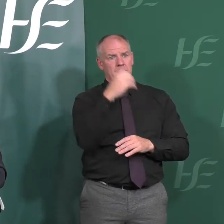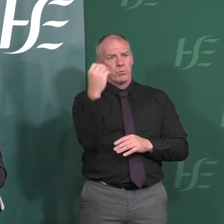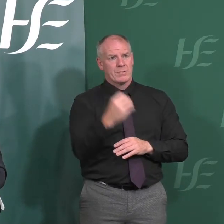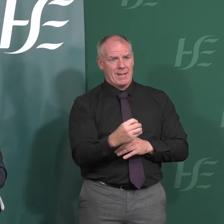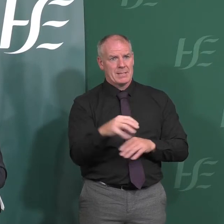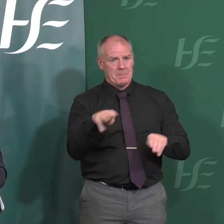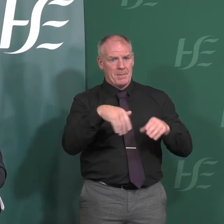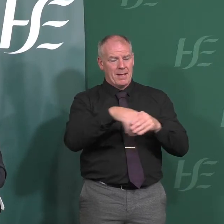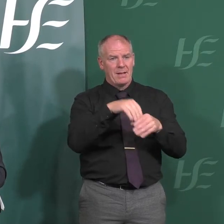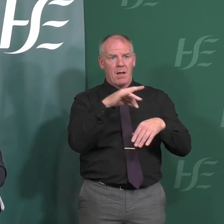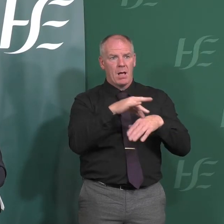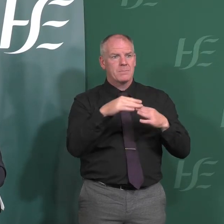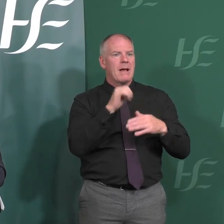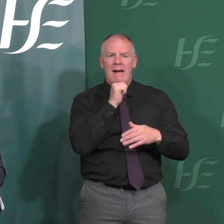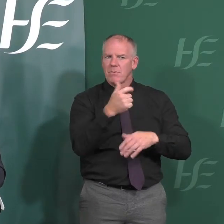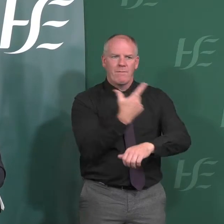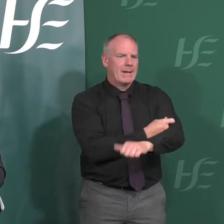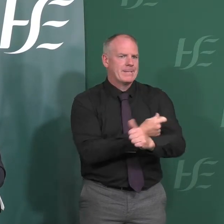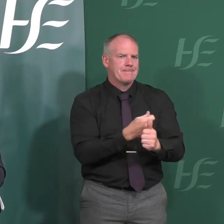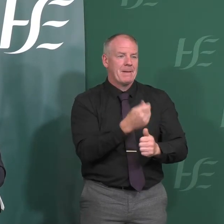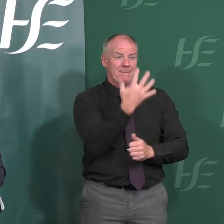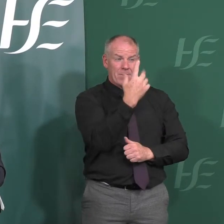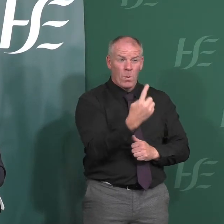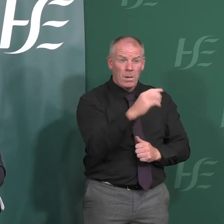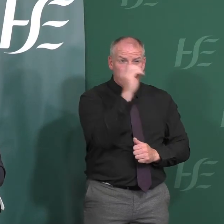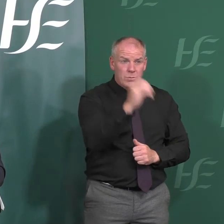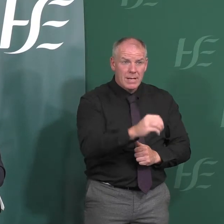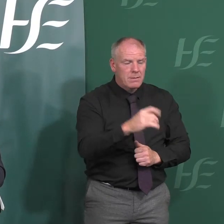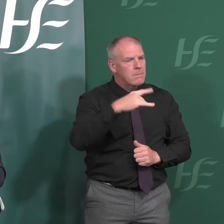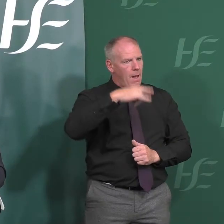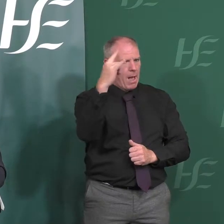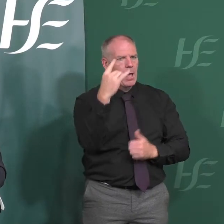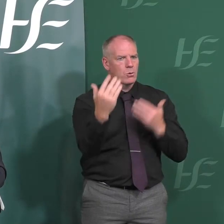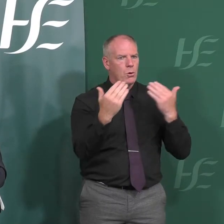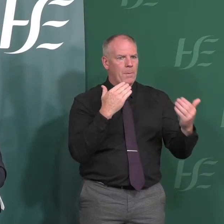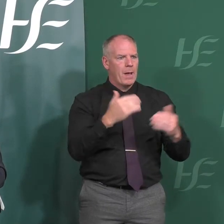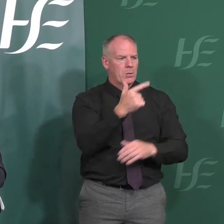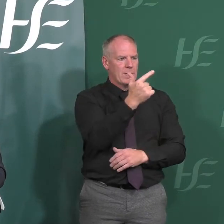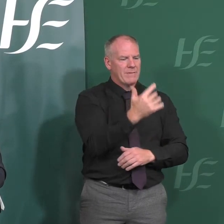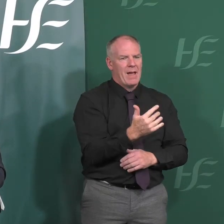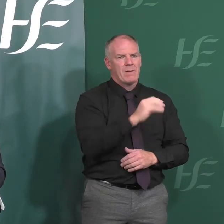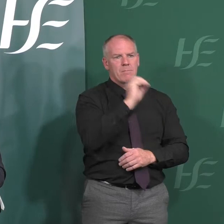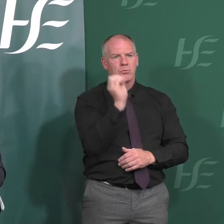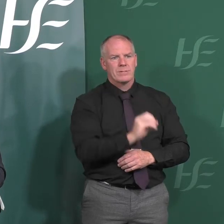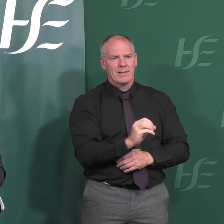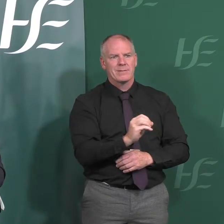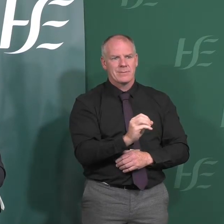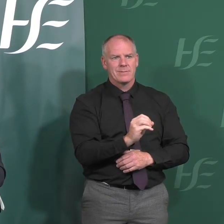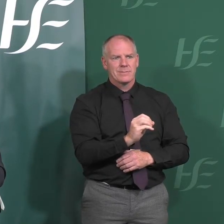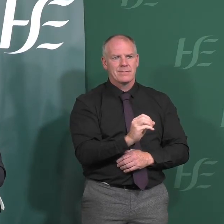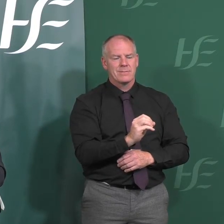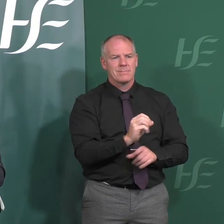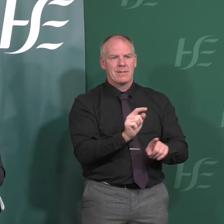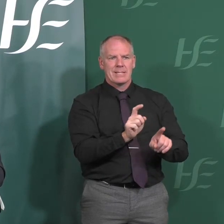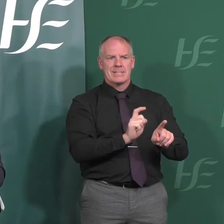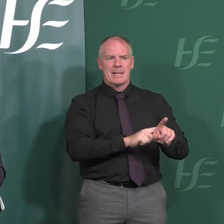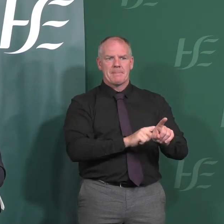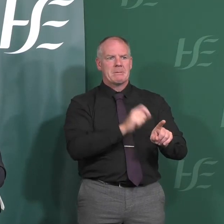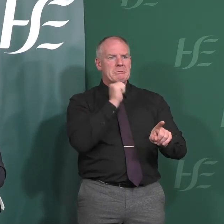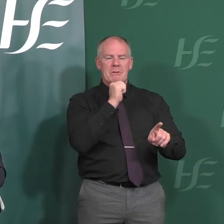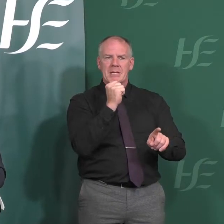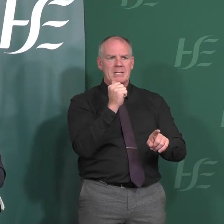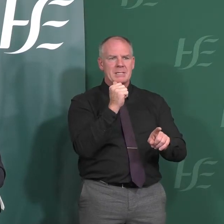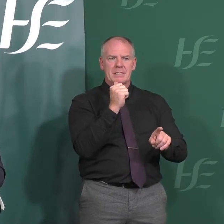cases aren't vaccinated, which again is high in proportion to 25% of the population at that point in time who hadn't